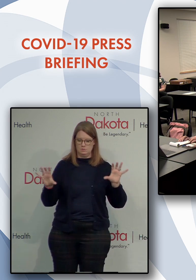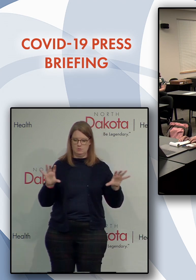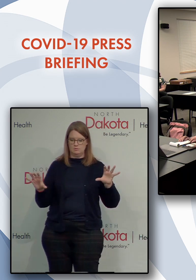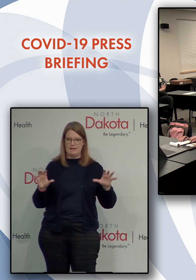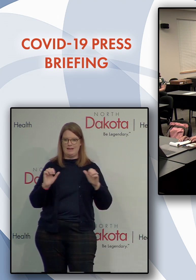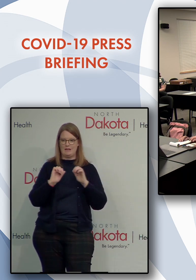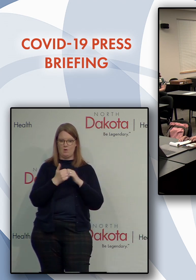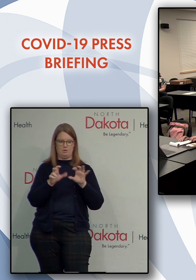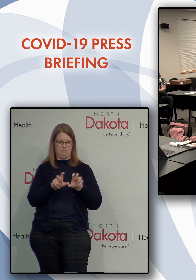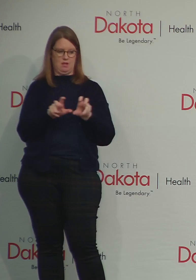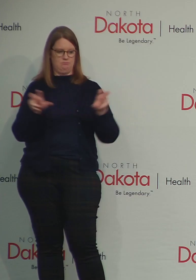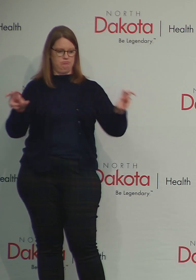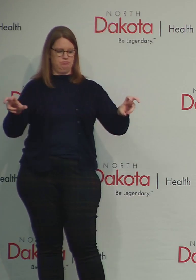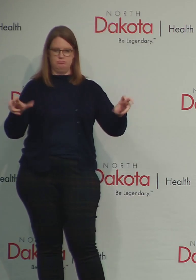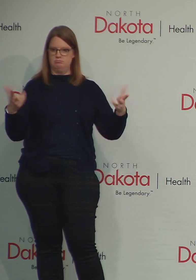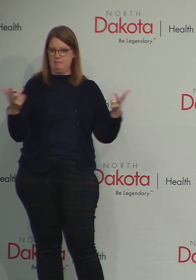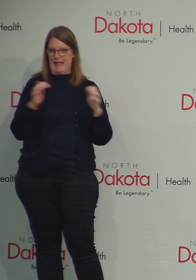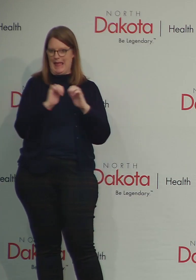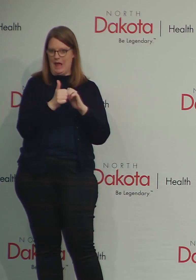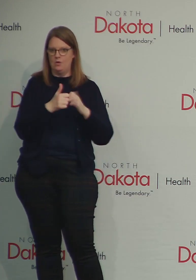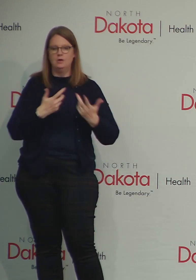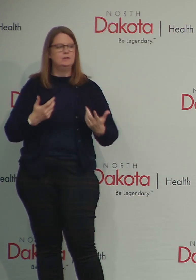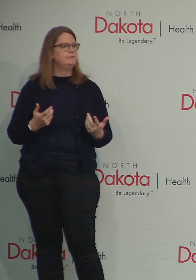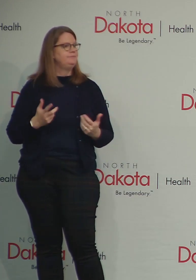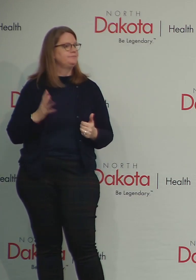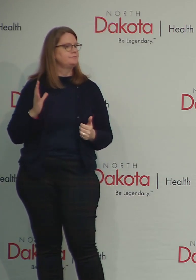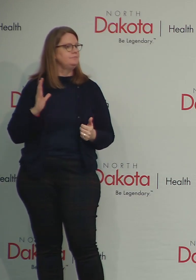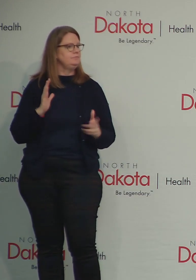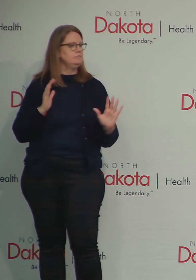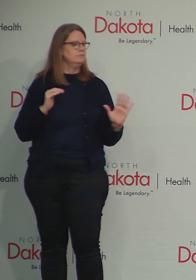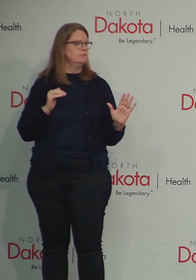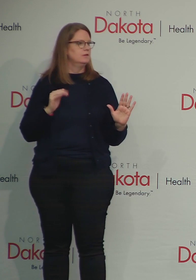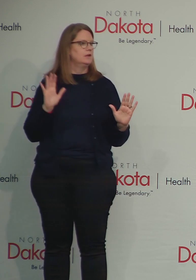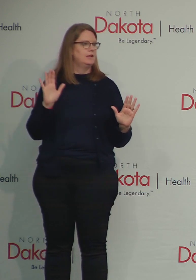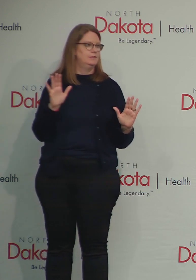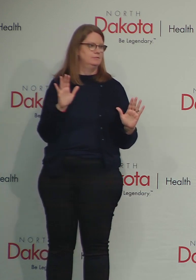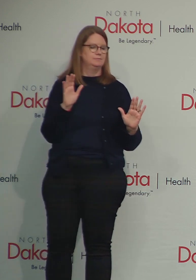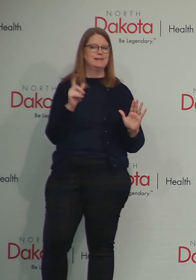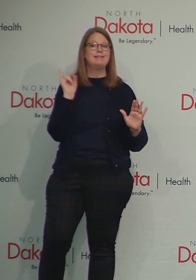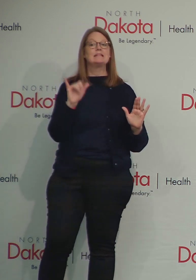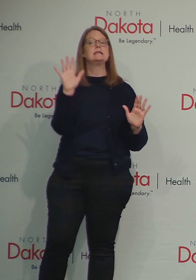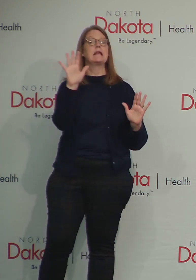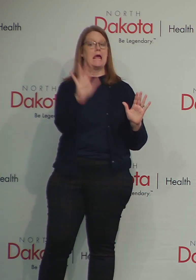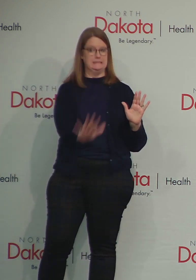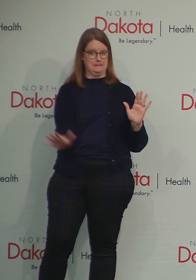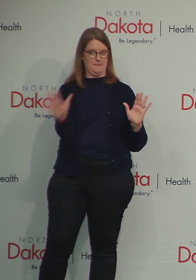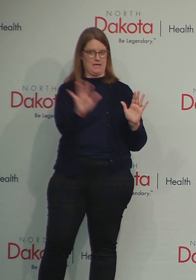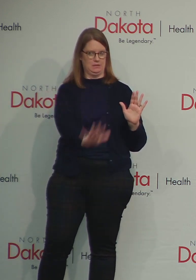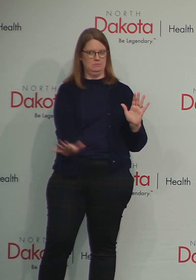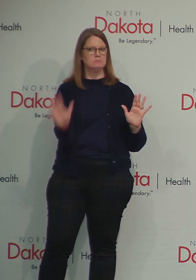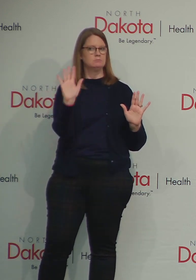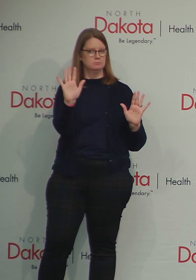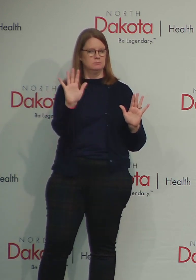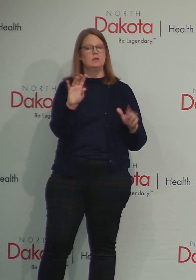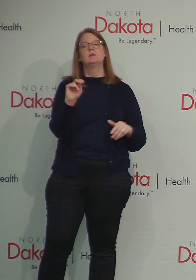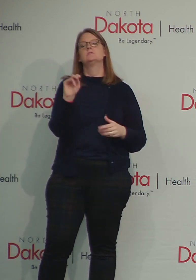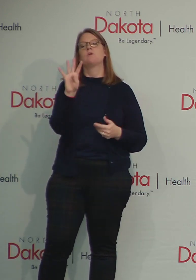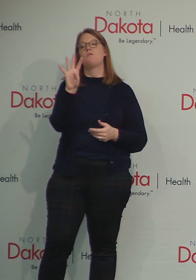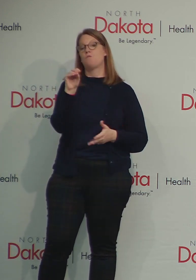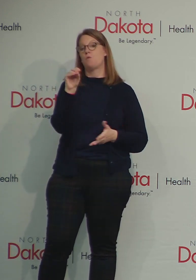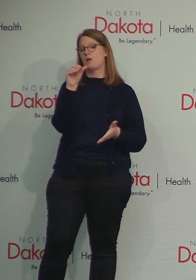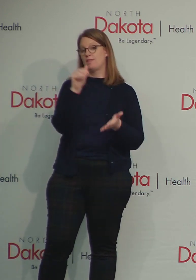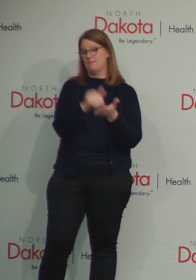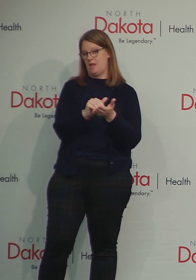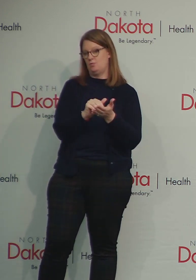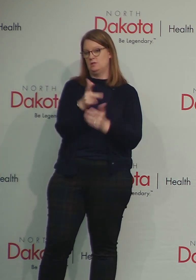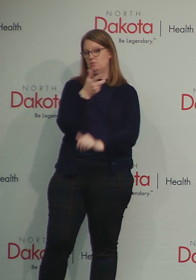doses? Through our planning, and let me say that's an estimate, and so we are using the 40,000 doses